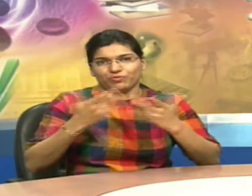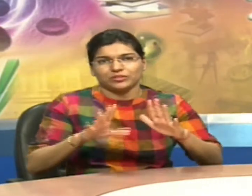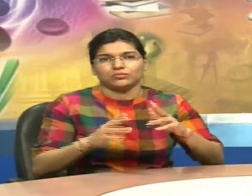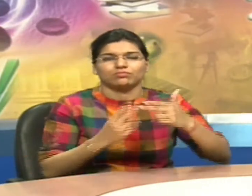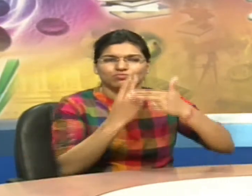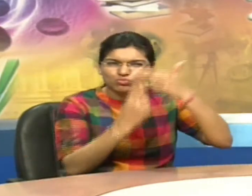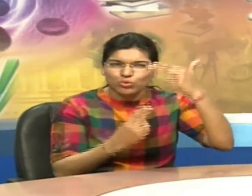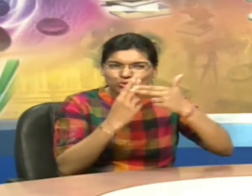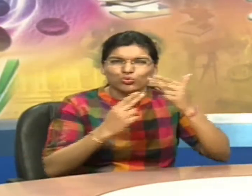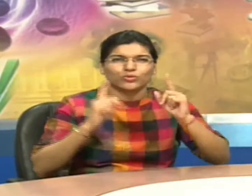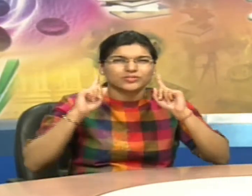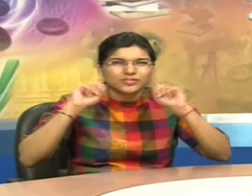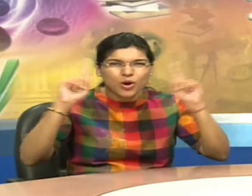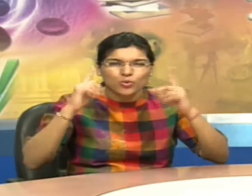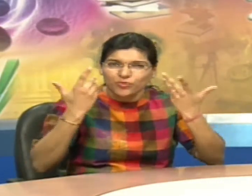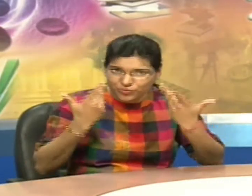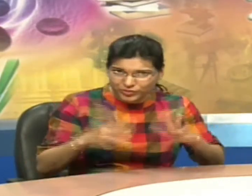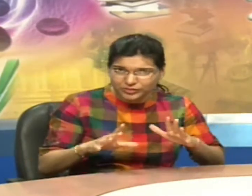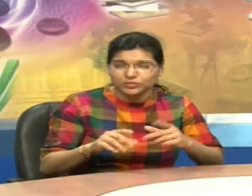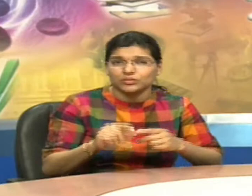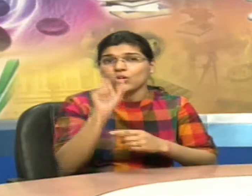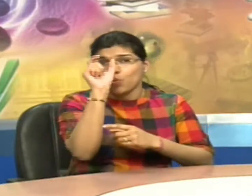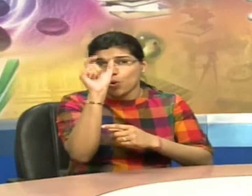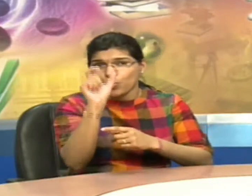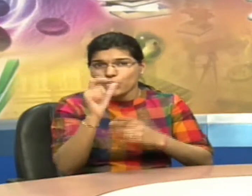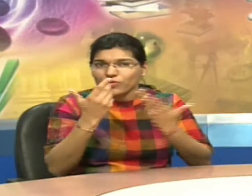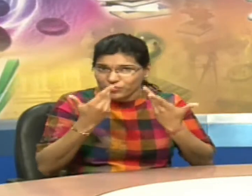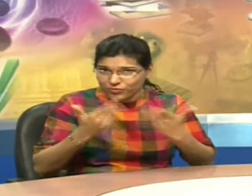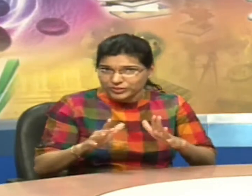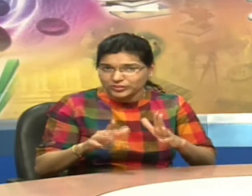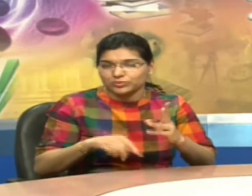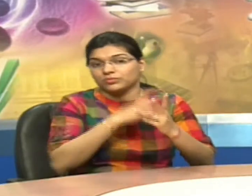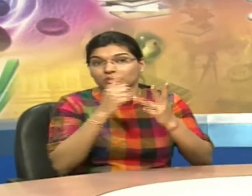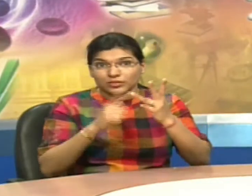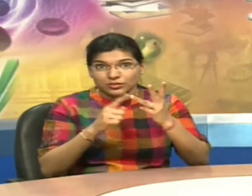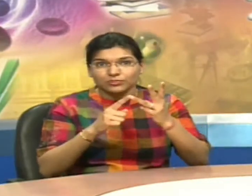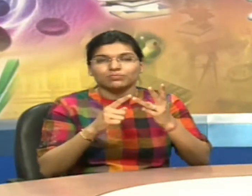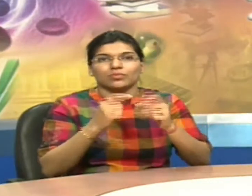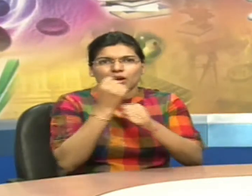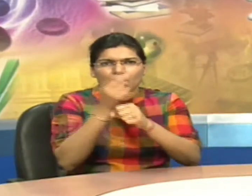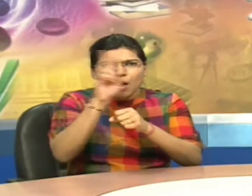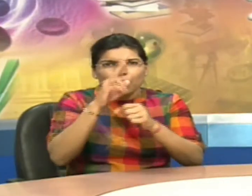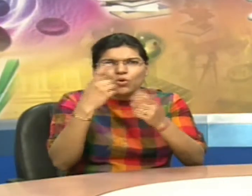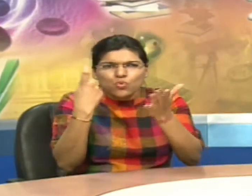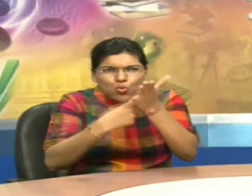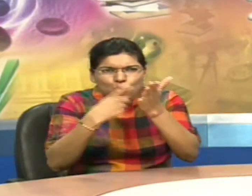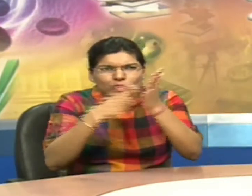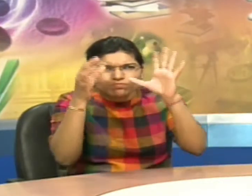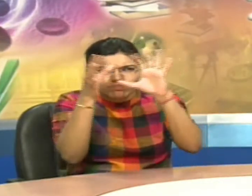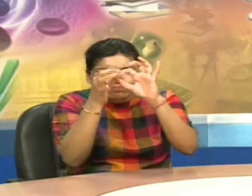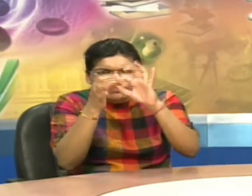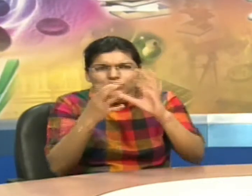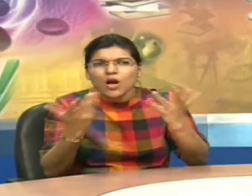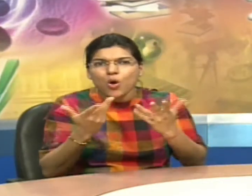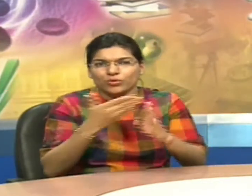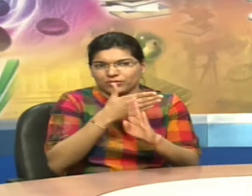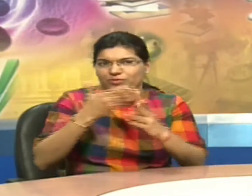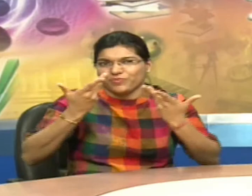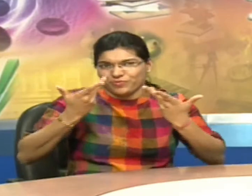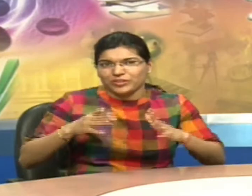For all the chapter, now it is finished. You have learned the words. Similarly, grammar structure you have connected